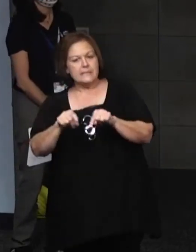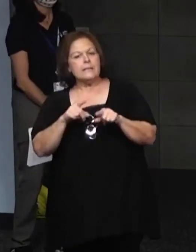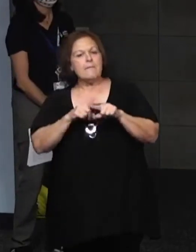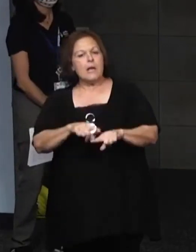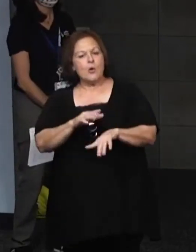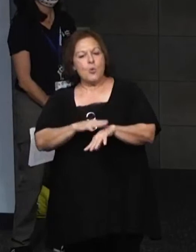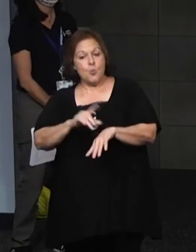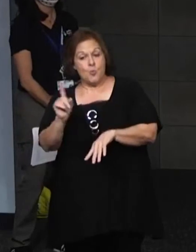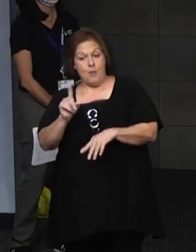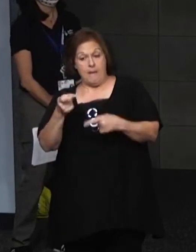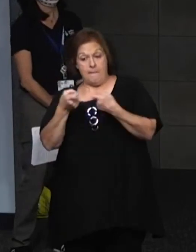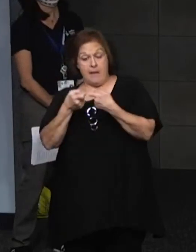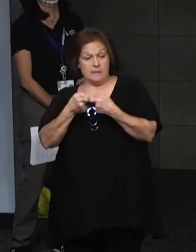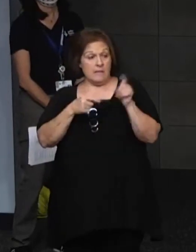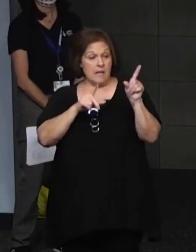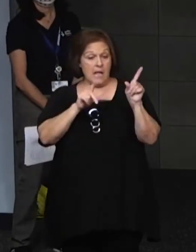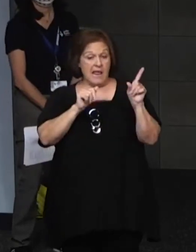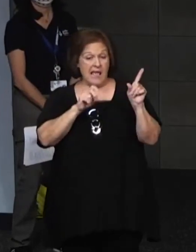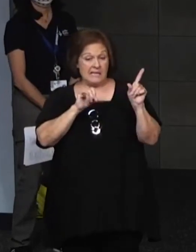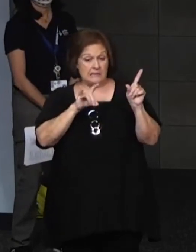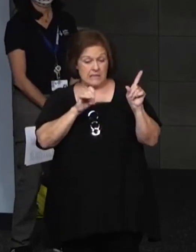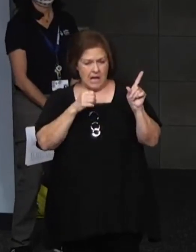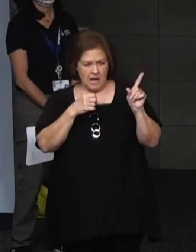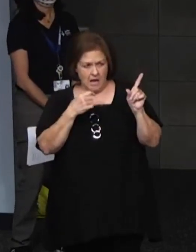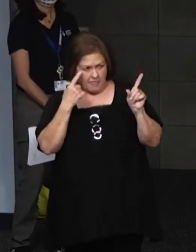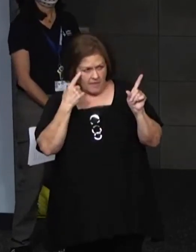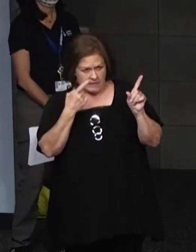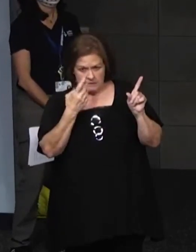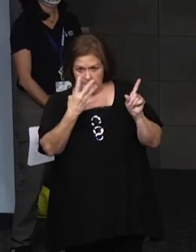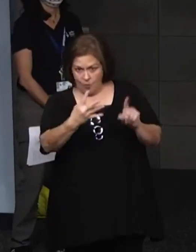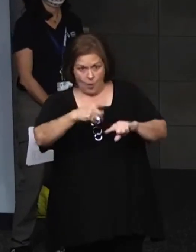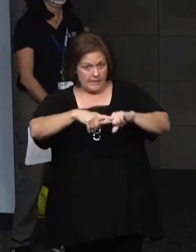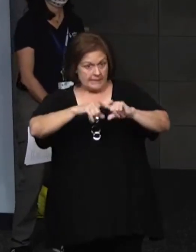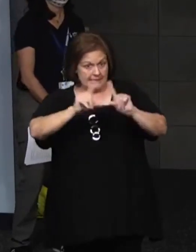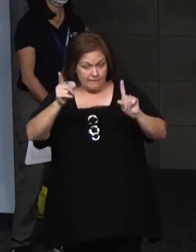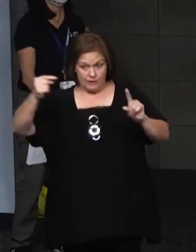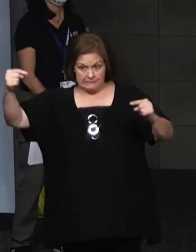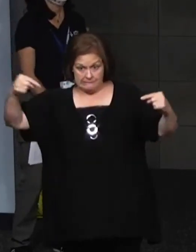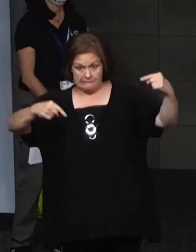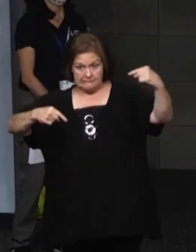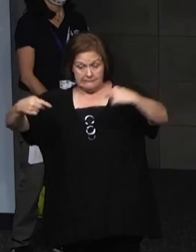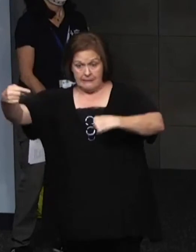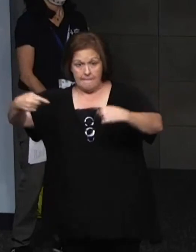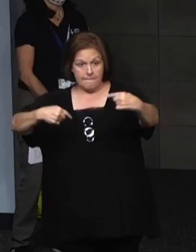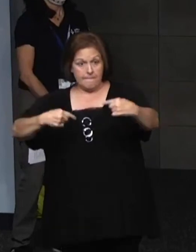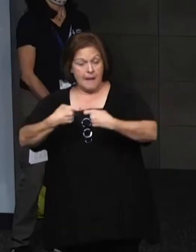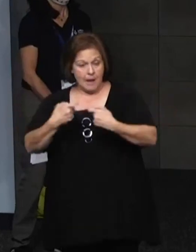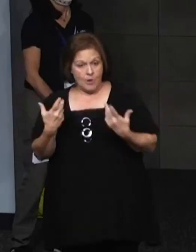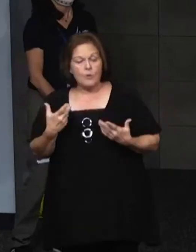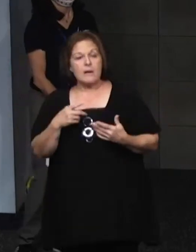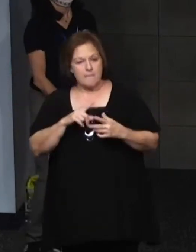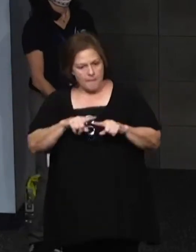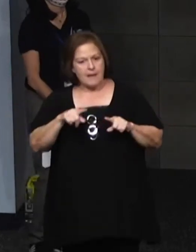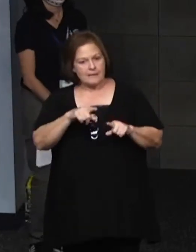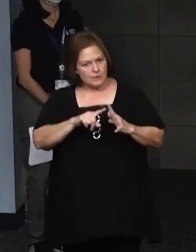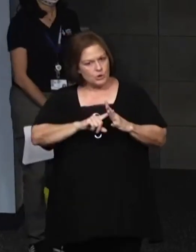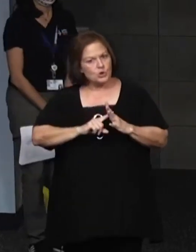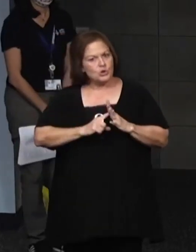power is coming from. Lakeside actually is fed, I understand, from 4 different directions, and so, but part of that site is coming back.